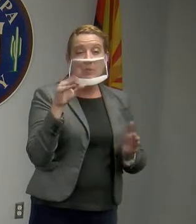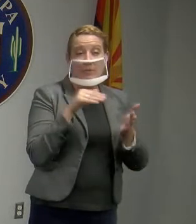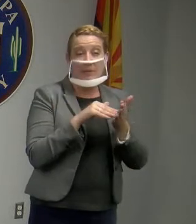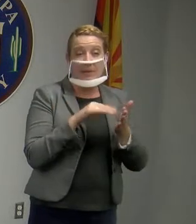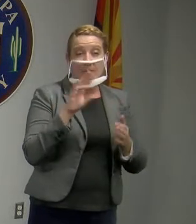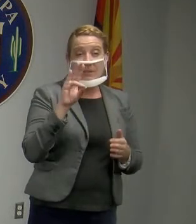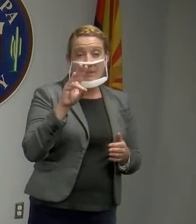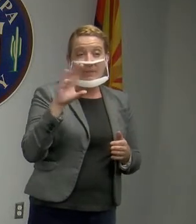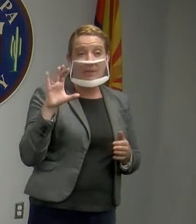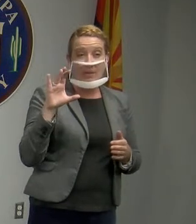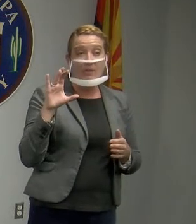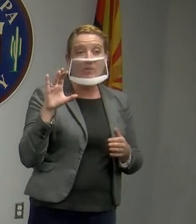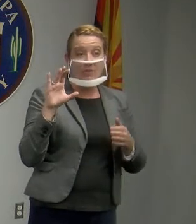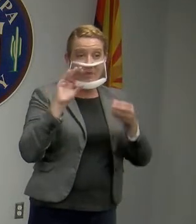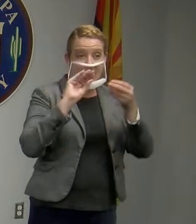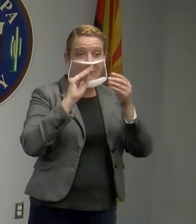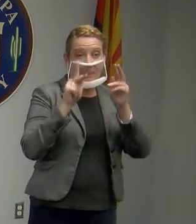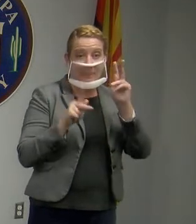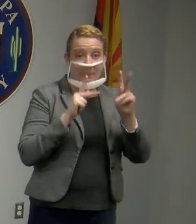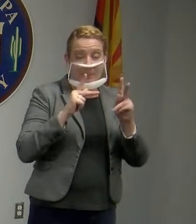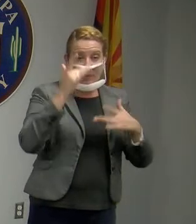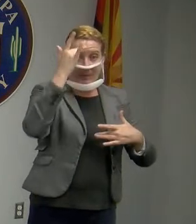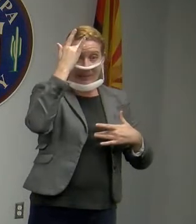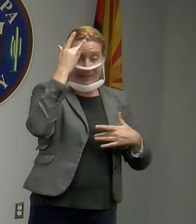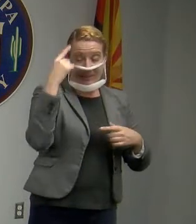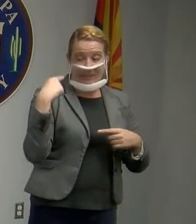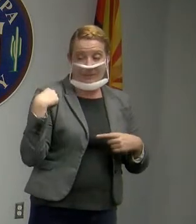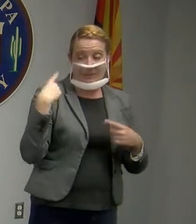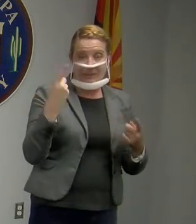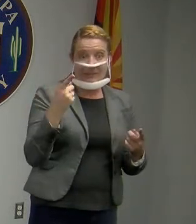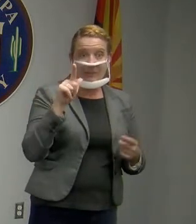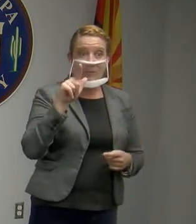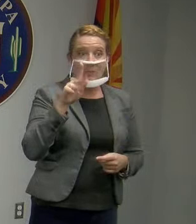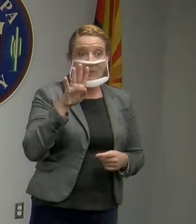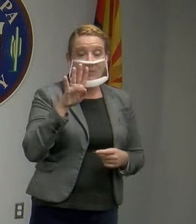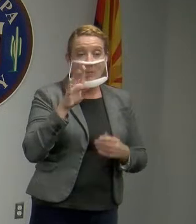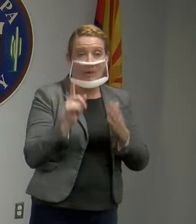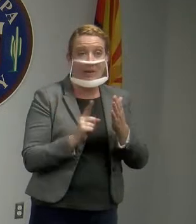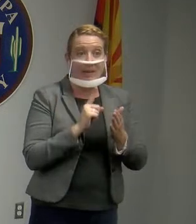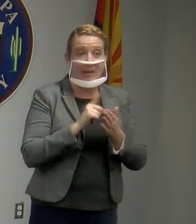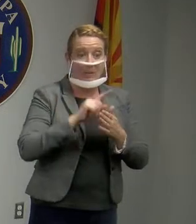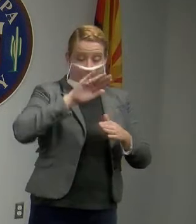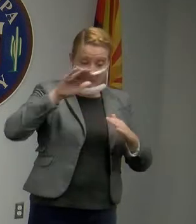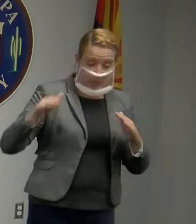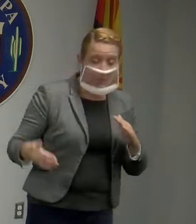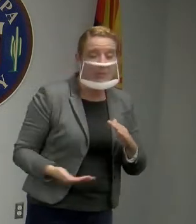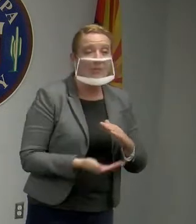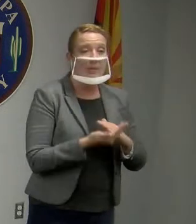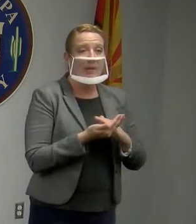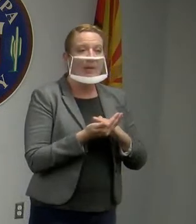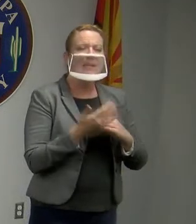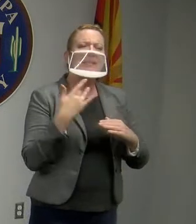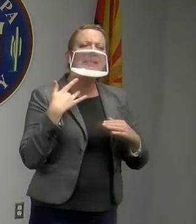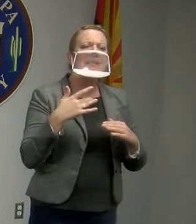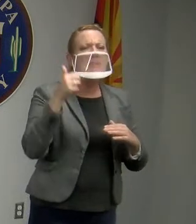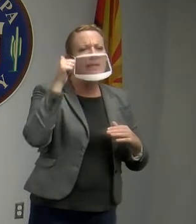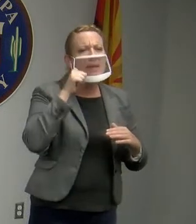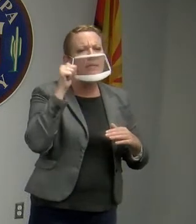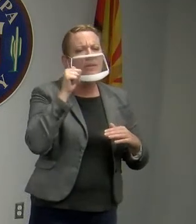in the last 24 hours. And what we're seeing is that our average number of cases is right